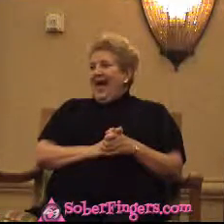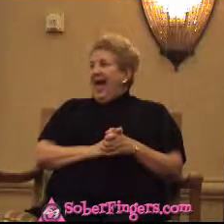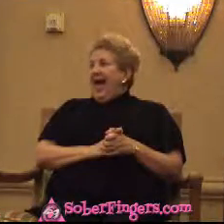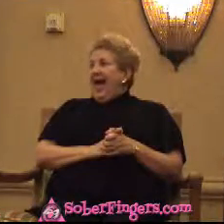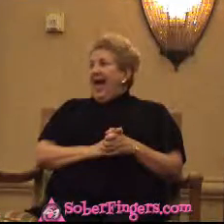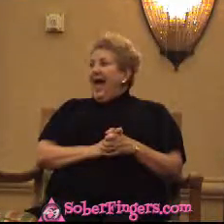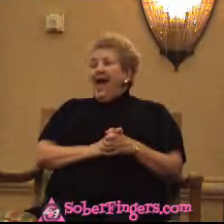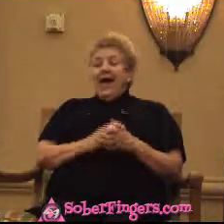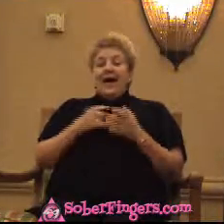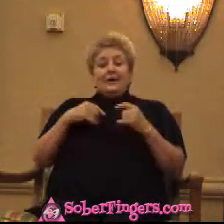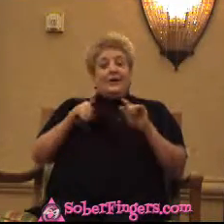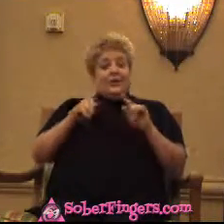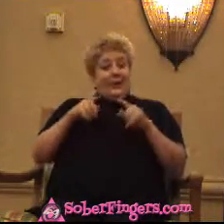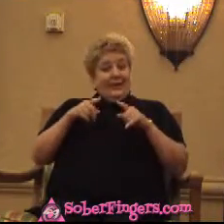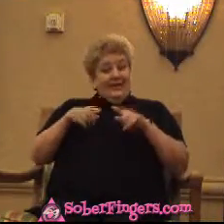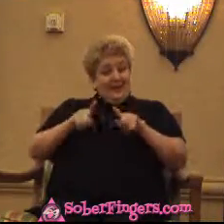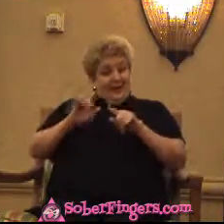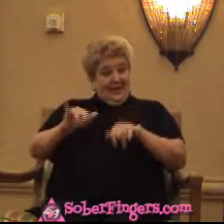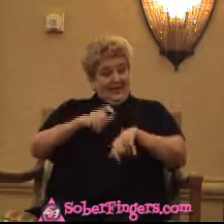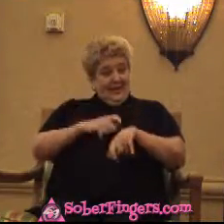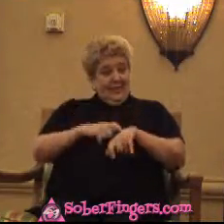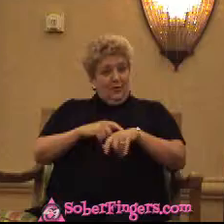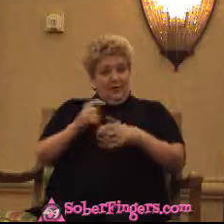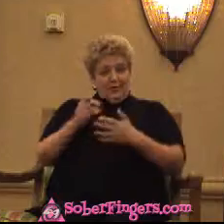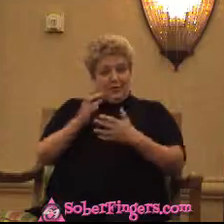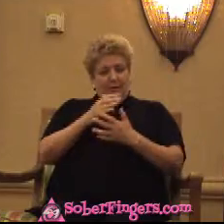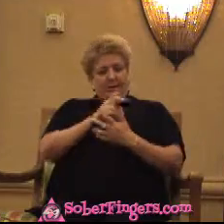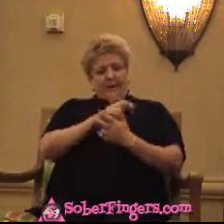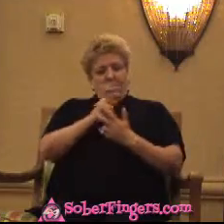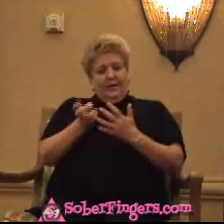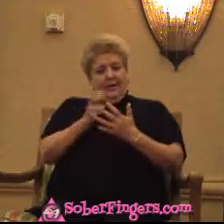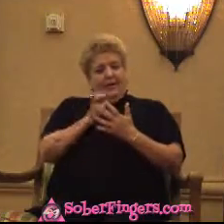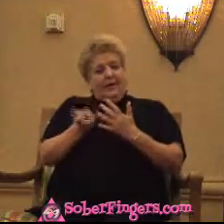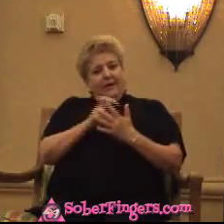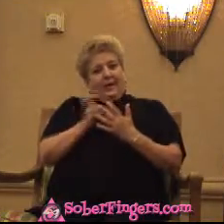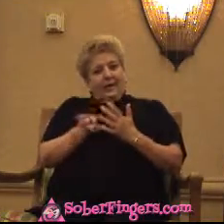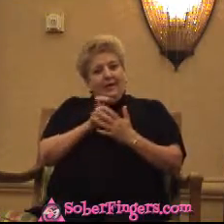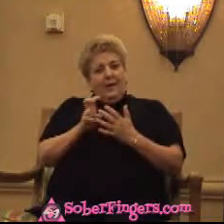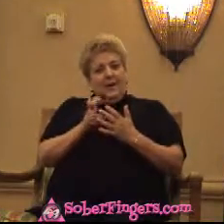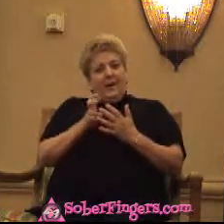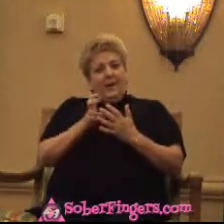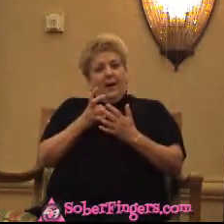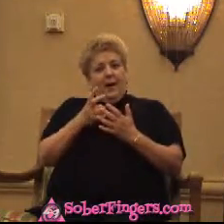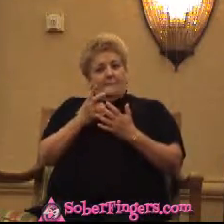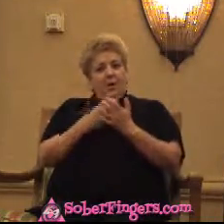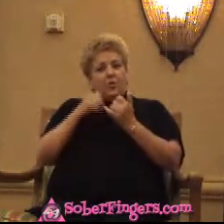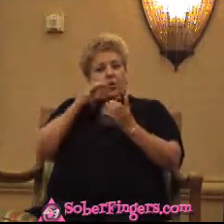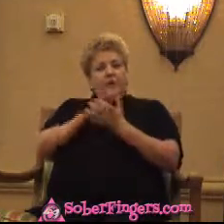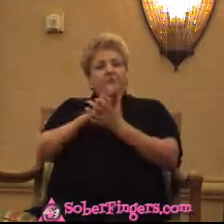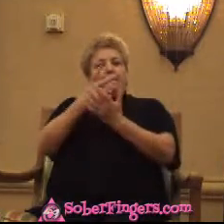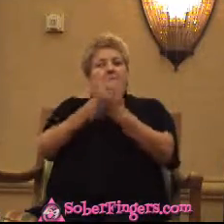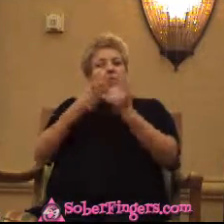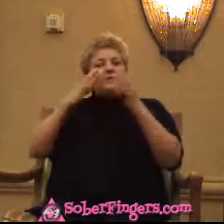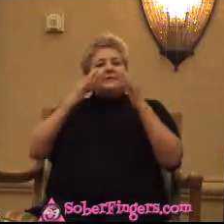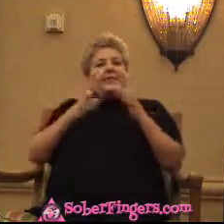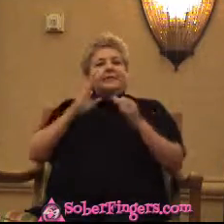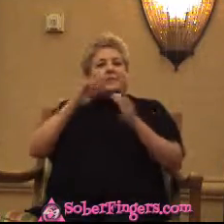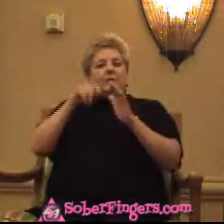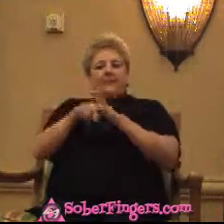During this time when I was going back and forth between these 2 wives, they both decided to commit suicide at the same time. They didn't